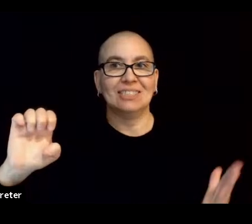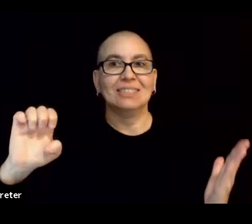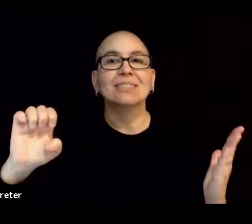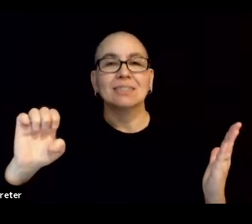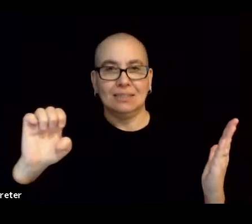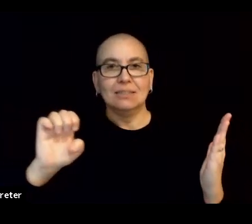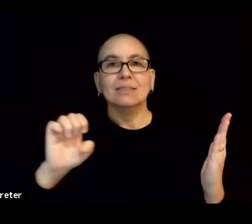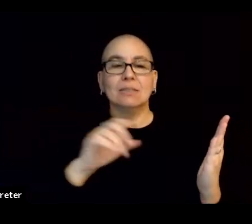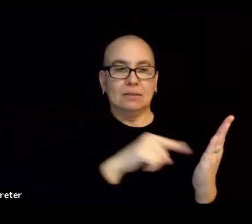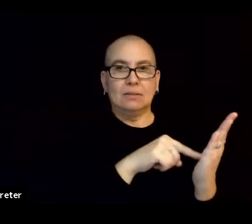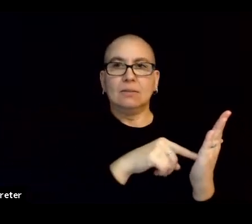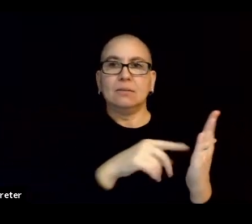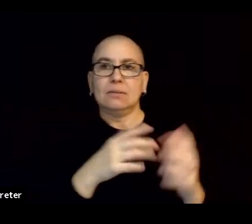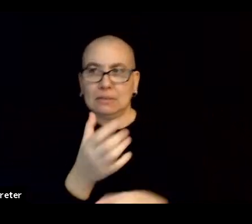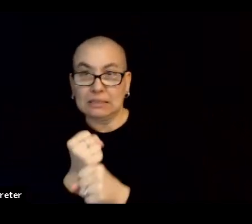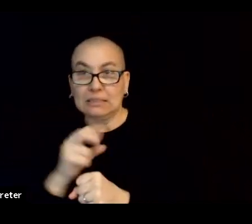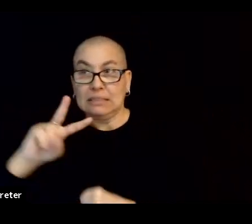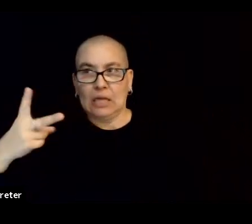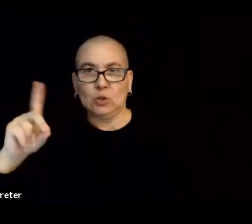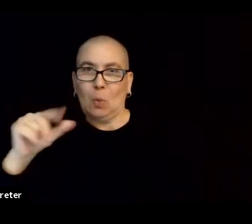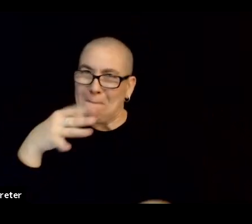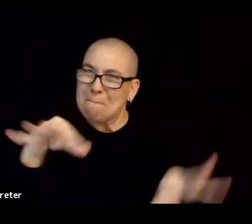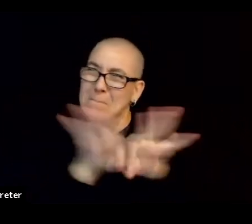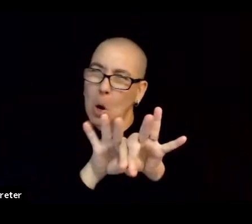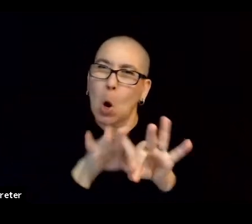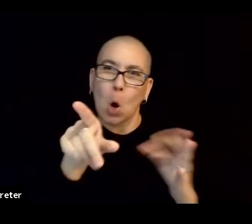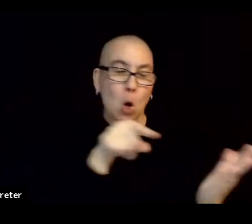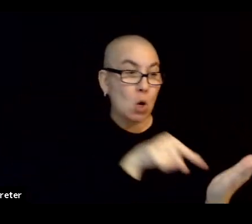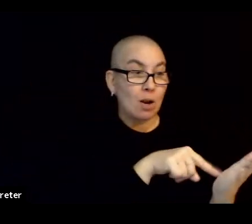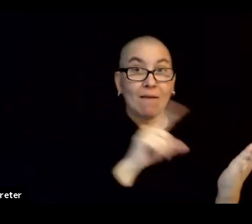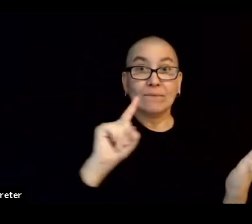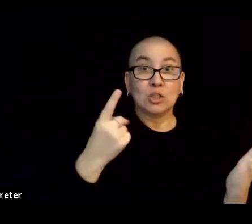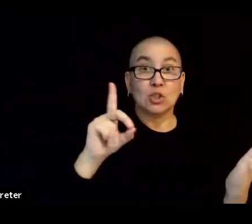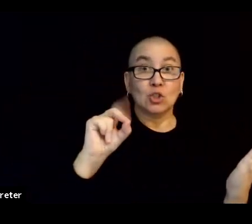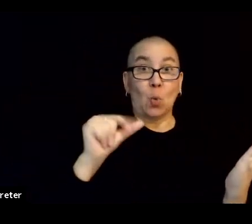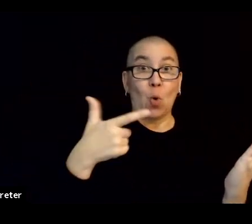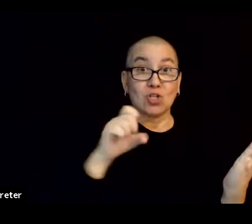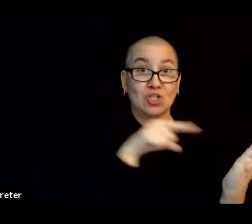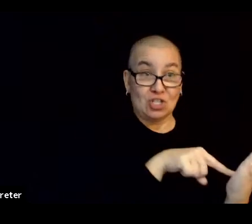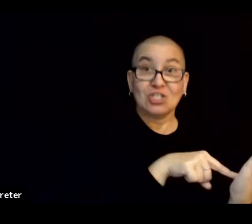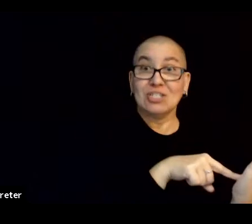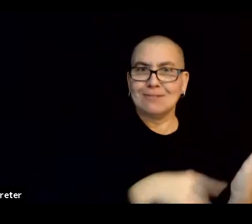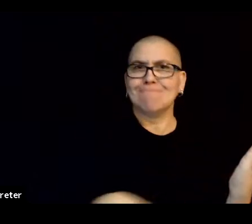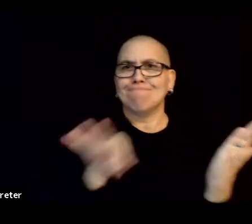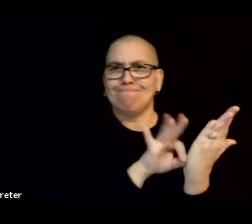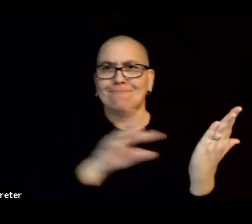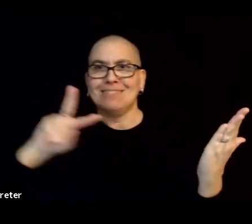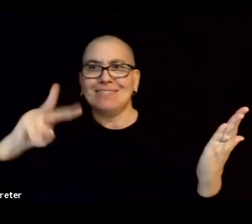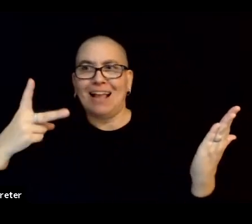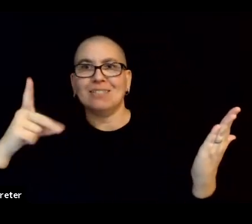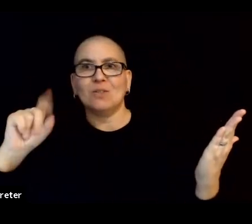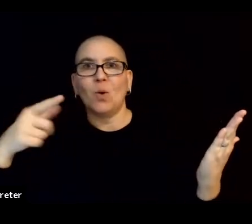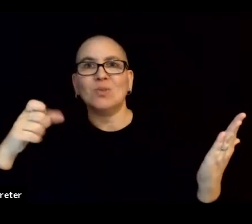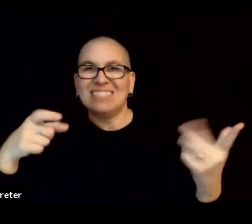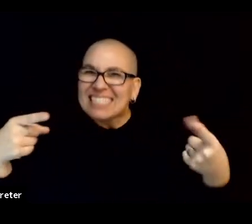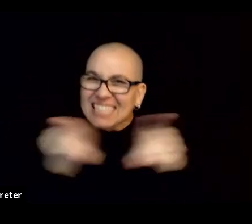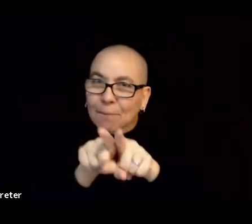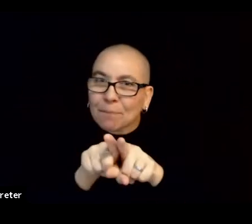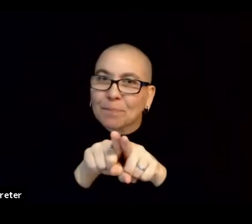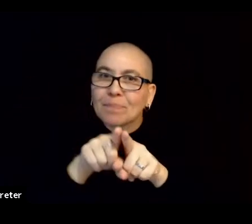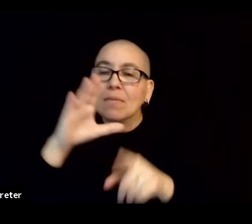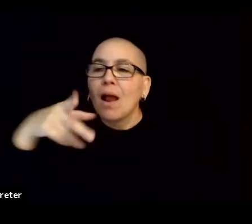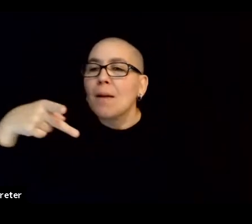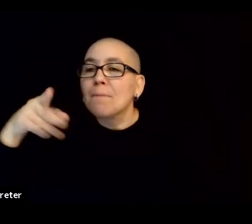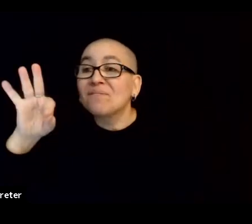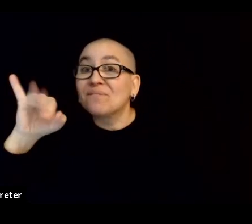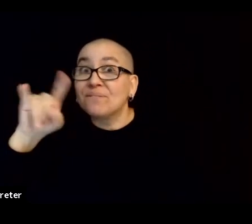I think, as you may be aware, people need to receive the same product for the first and second doses. So for instance,